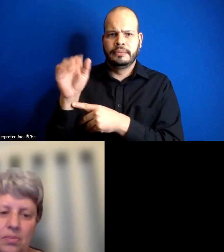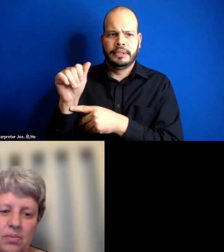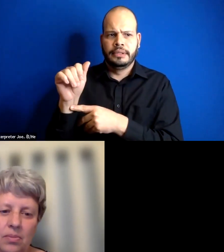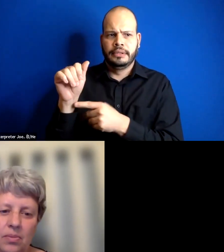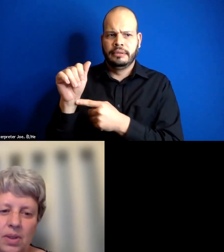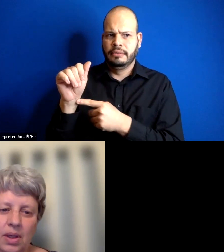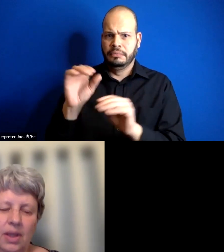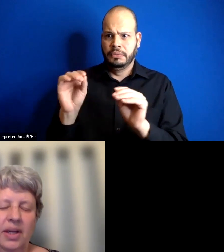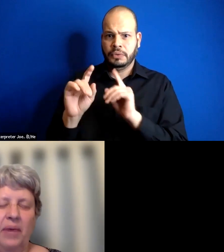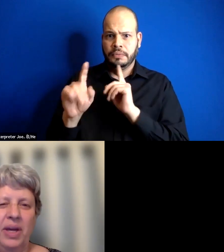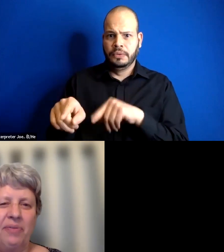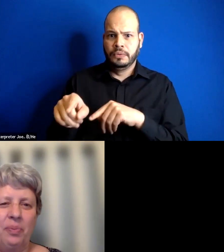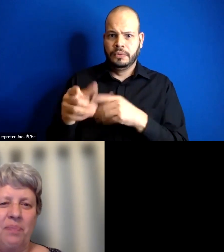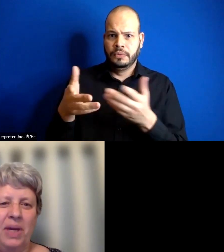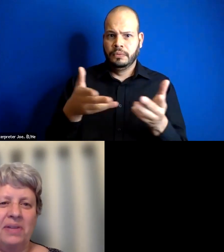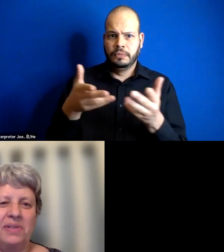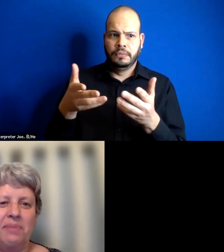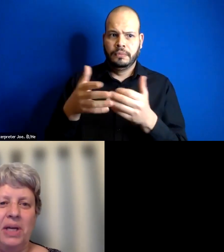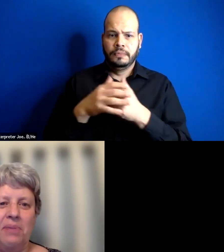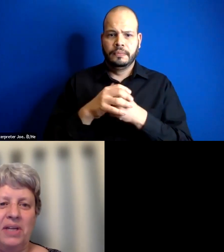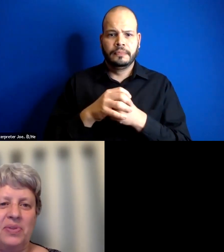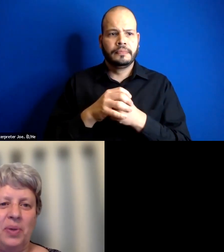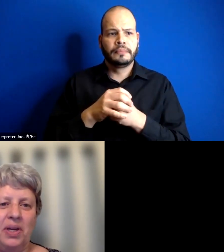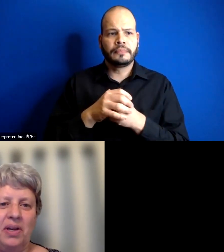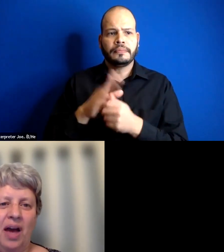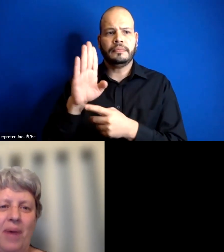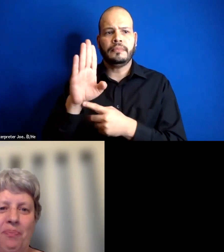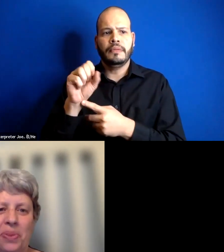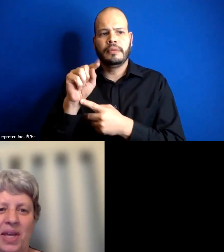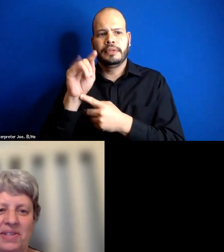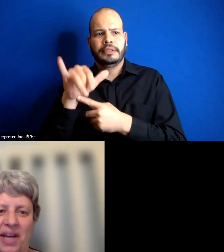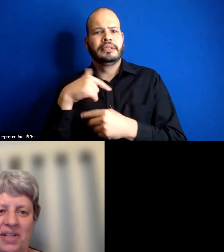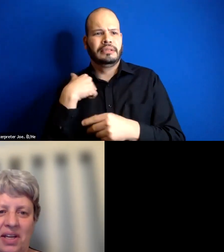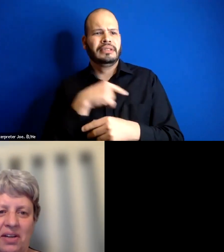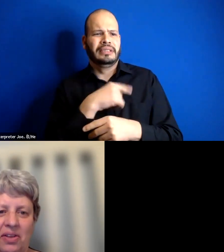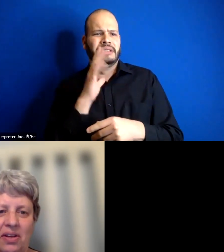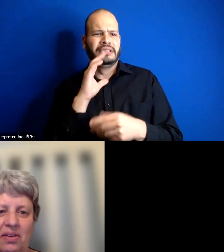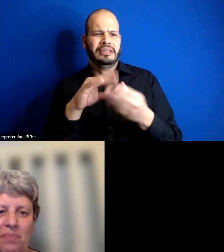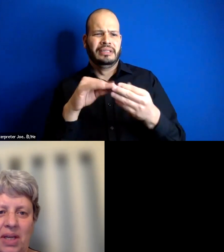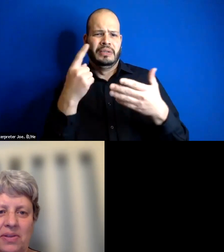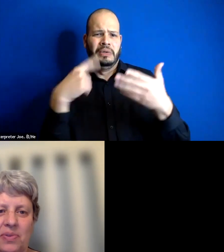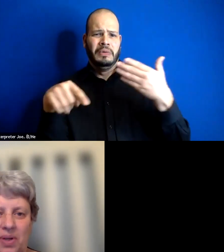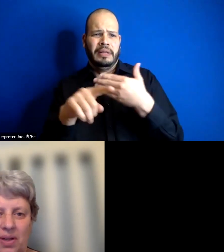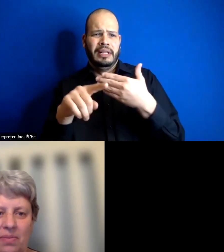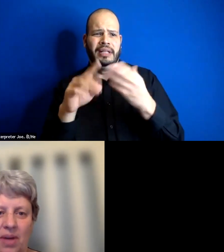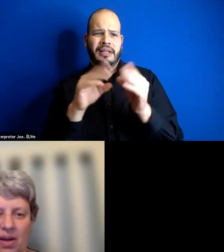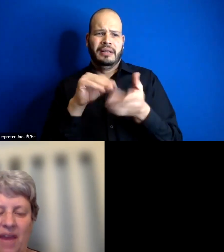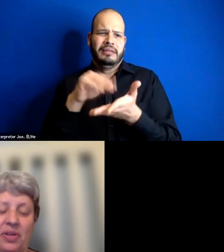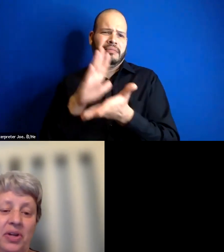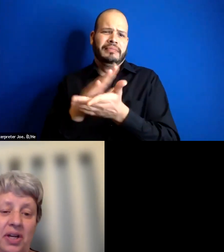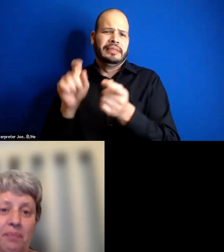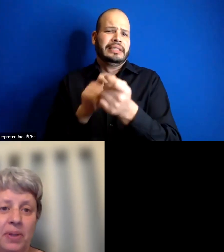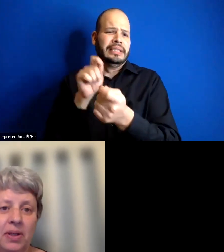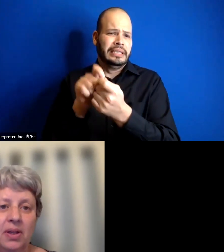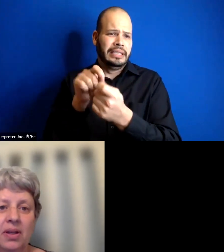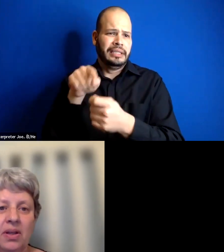accurate? Yeah, we have a meeting sometime next week. I'll put the exact date in the minutes when I have to